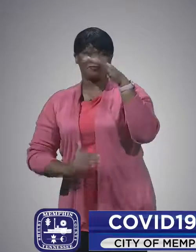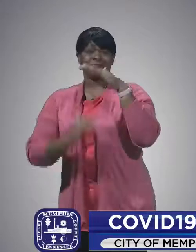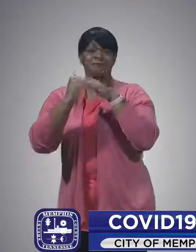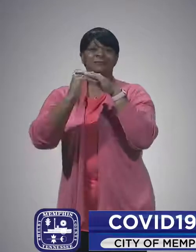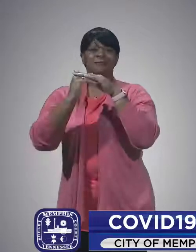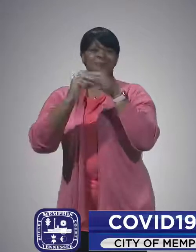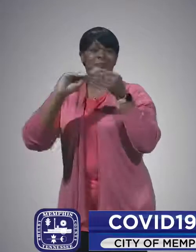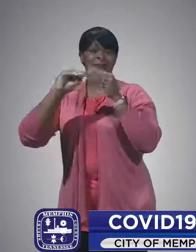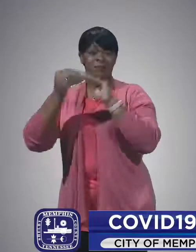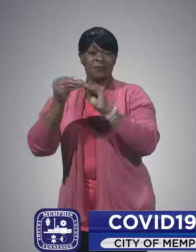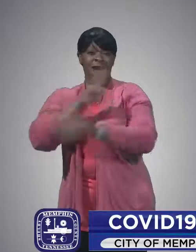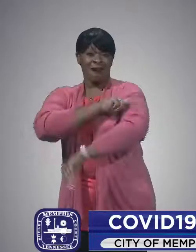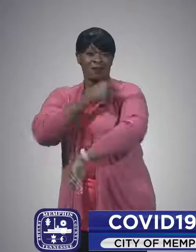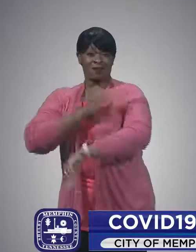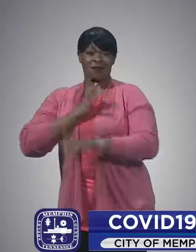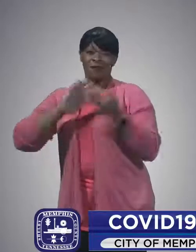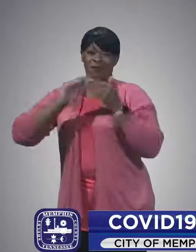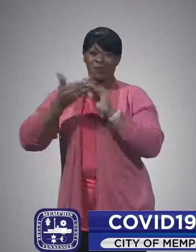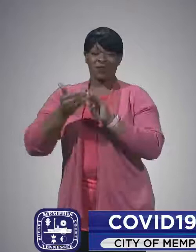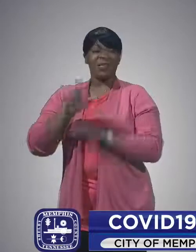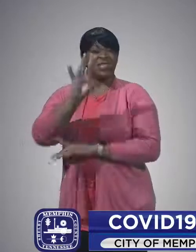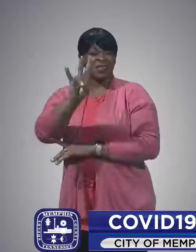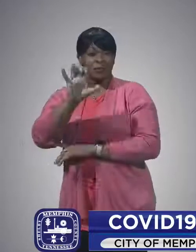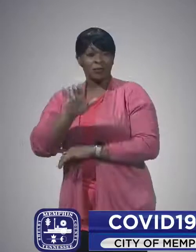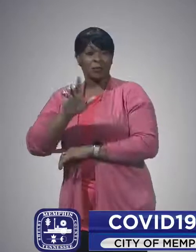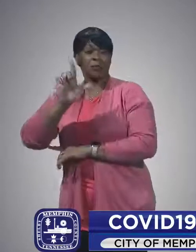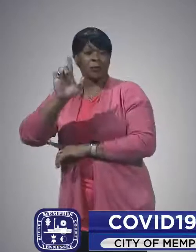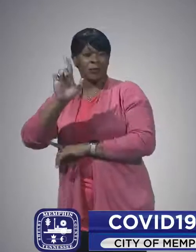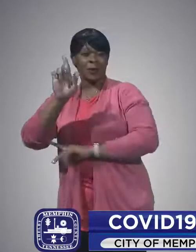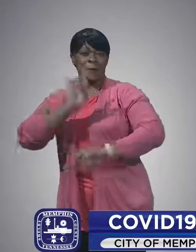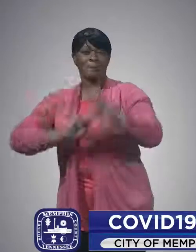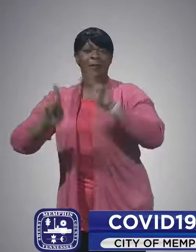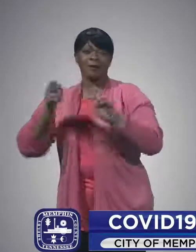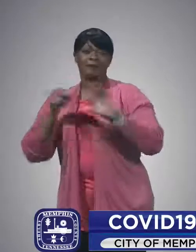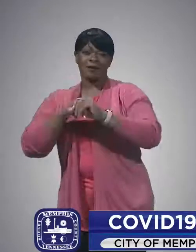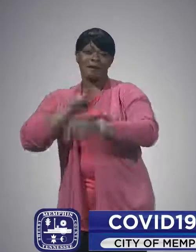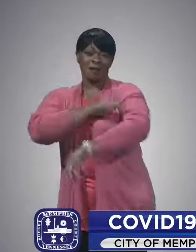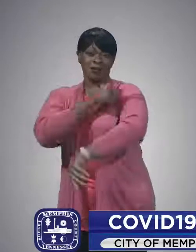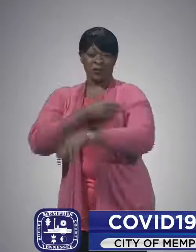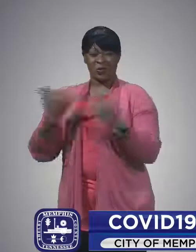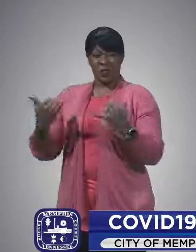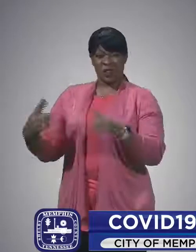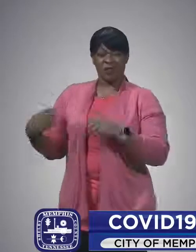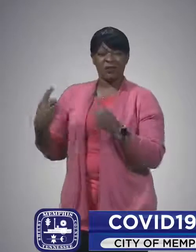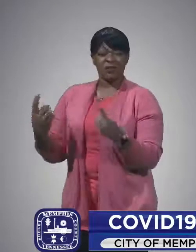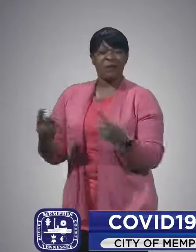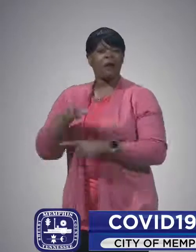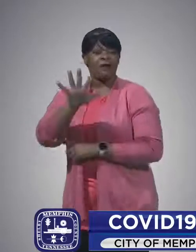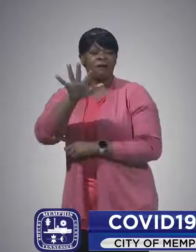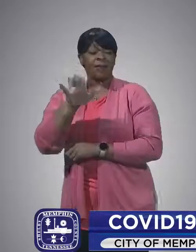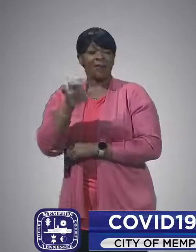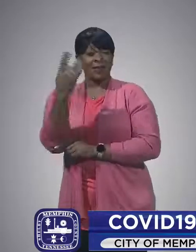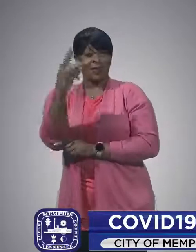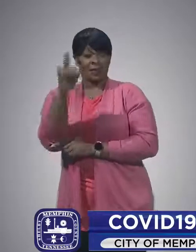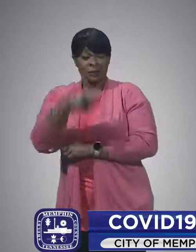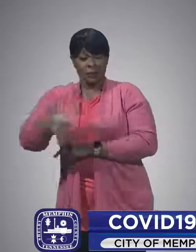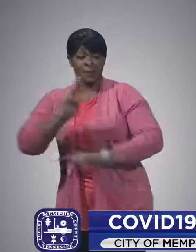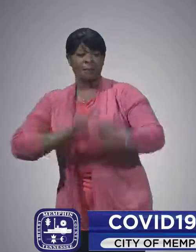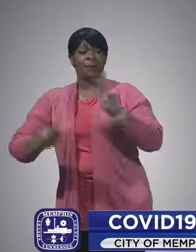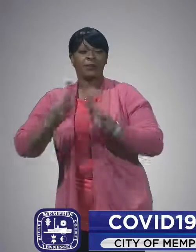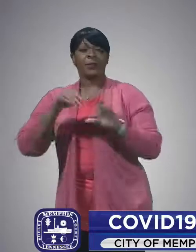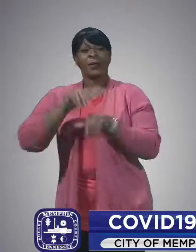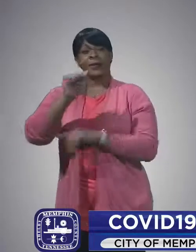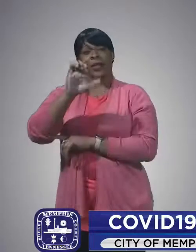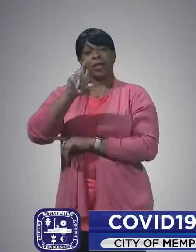for hospitalizations in our community. We have 721 people hospitalized today, 518 people in